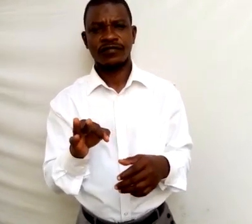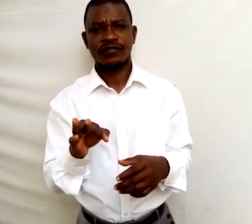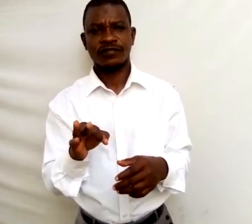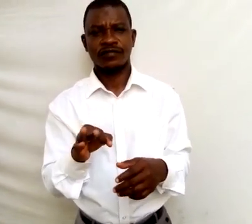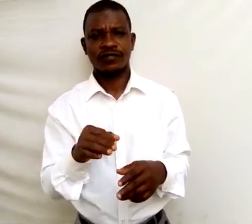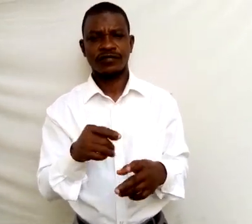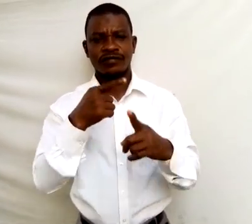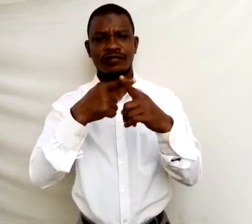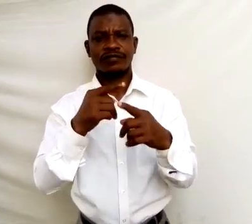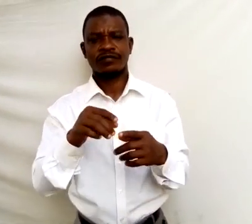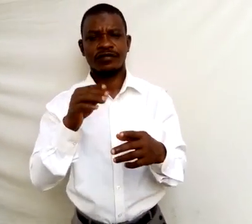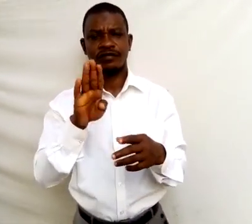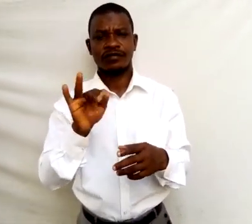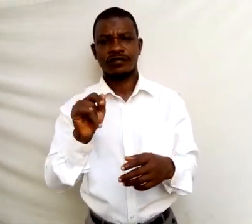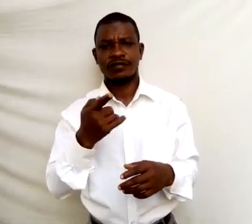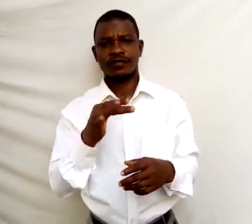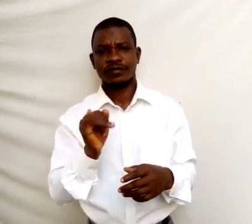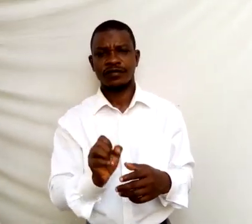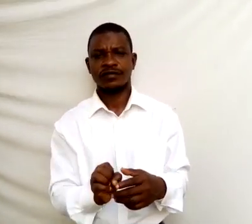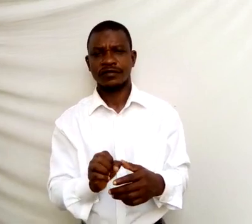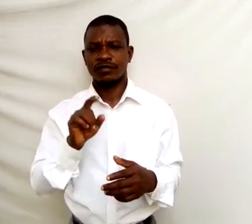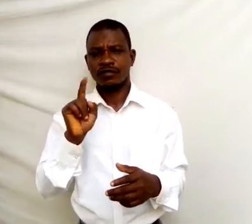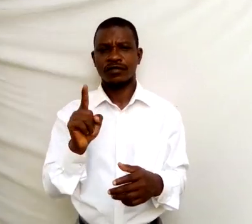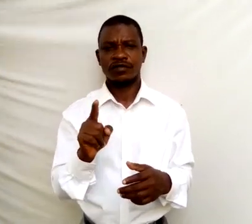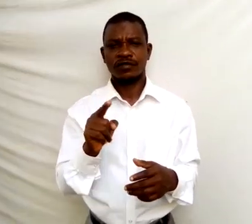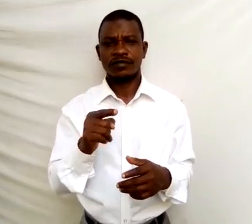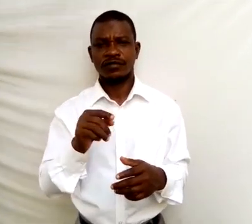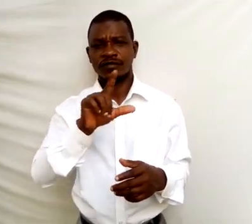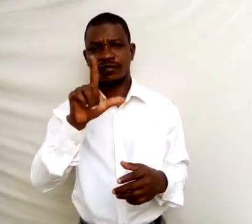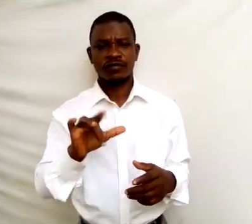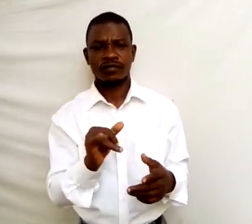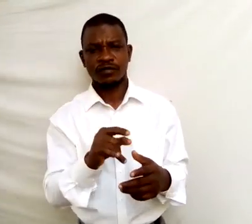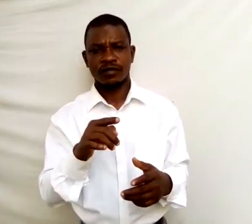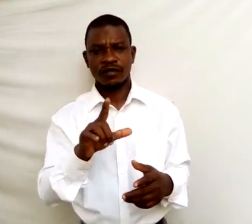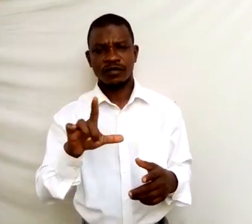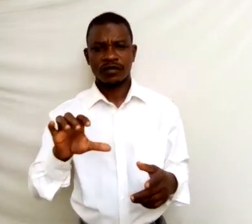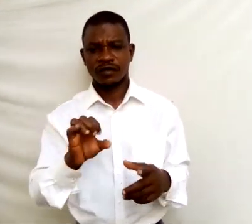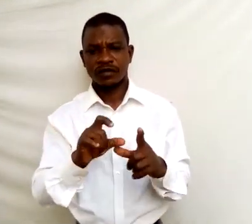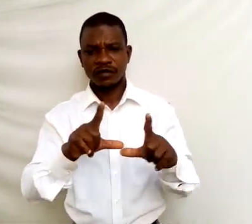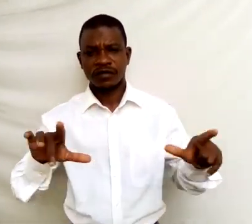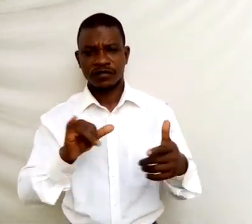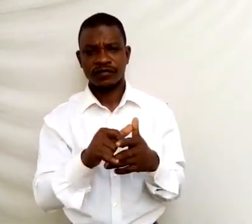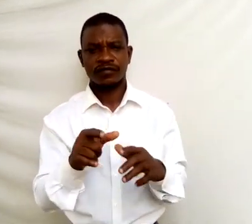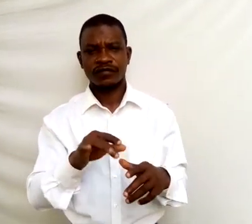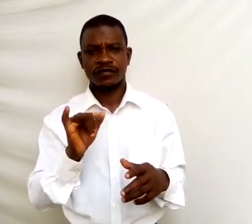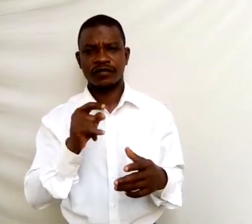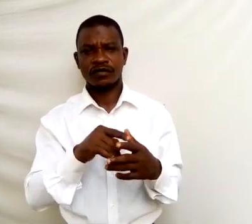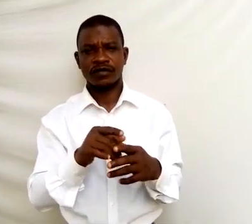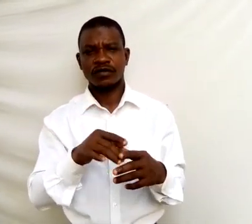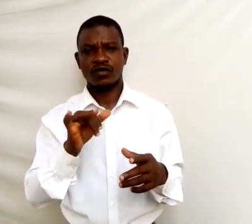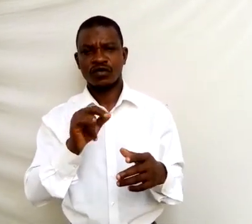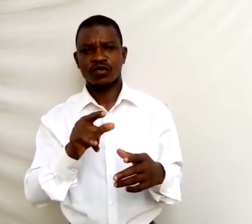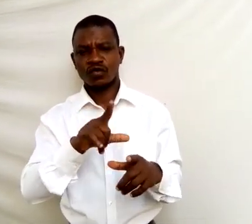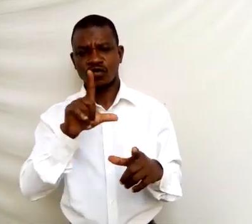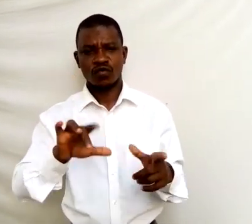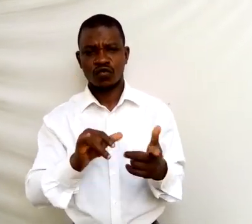surplus budget. 1. Low level of consumption, which is occasioned from low purchasing power